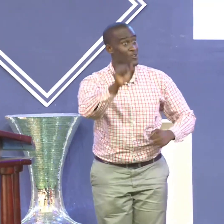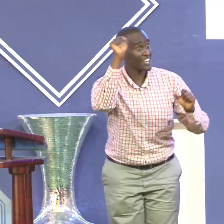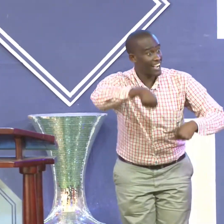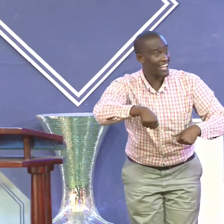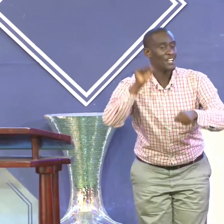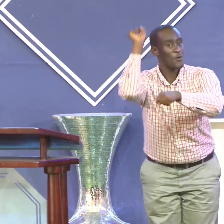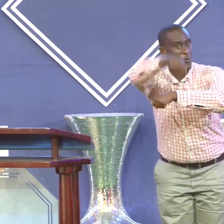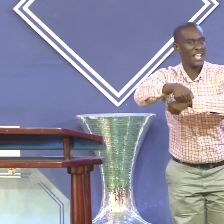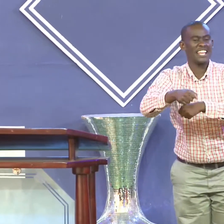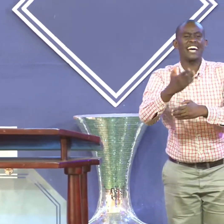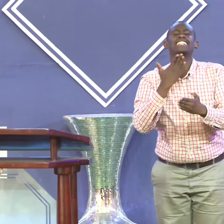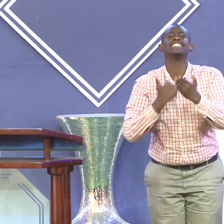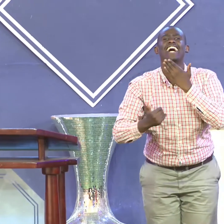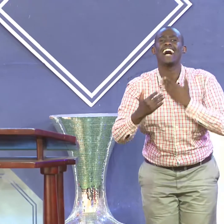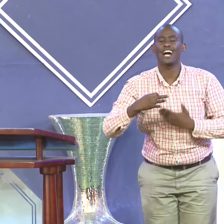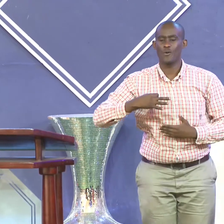of